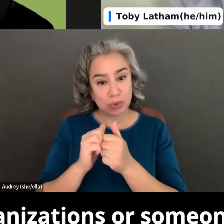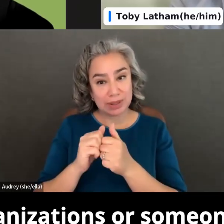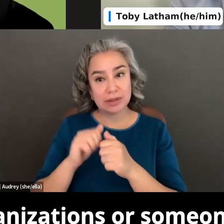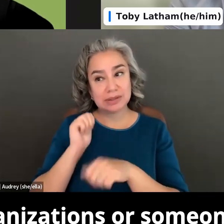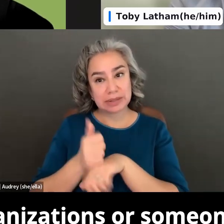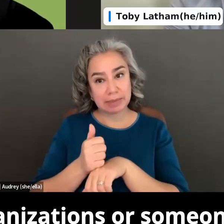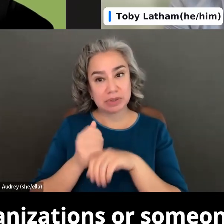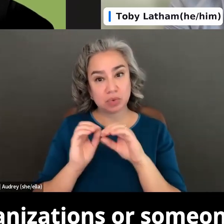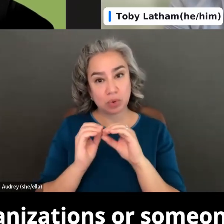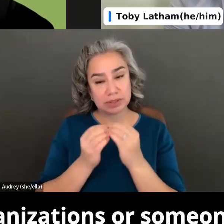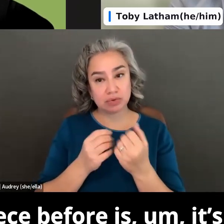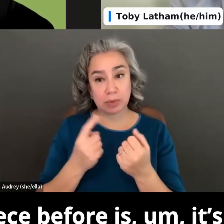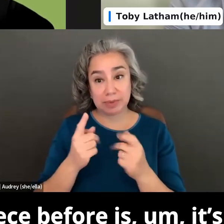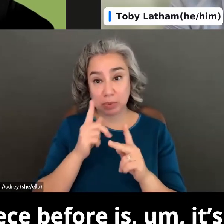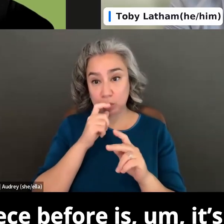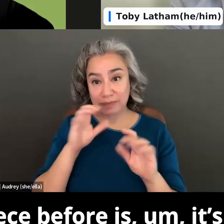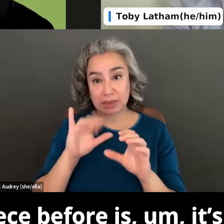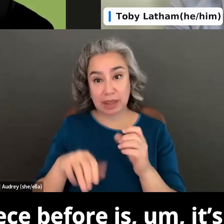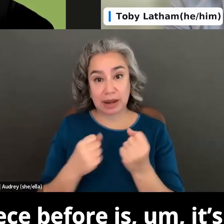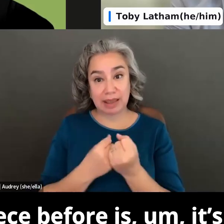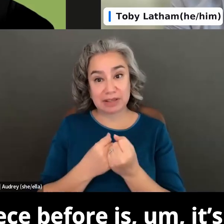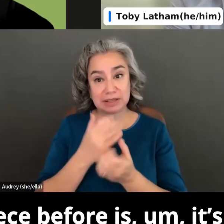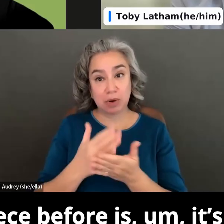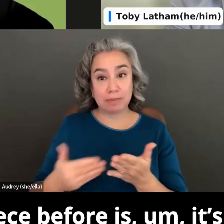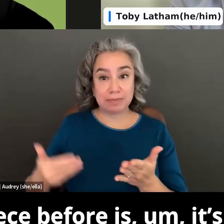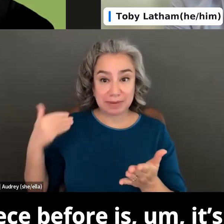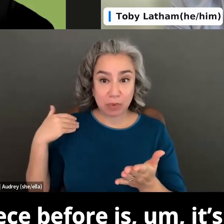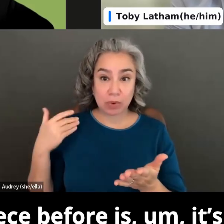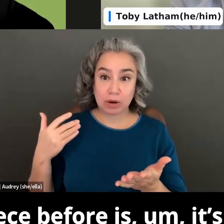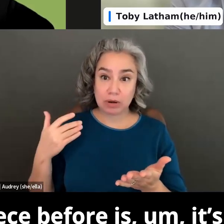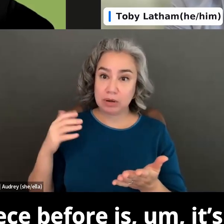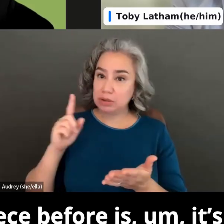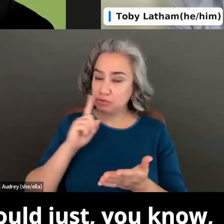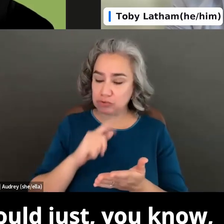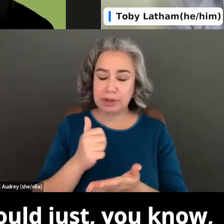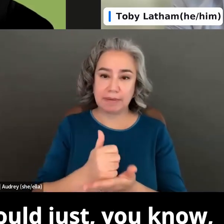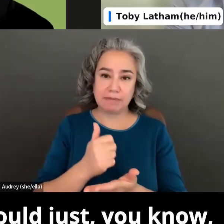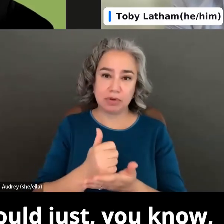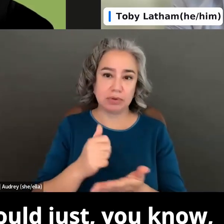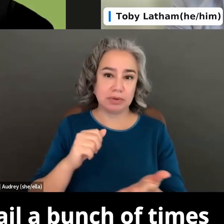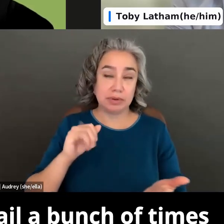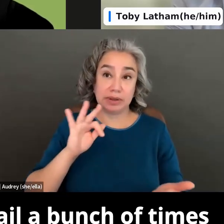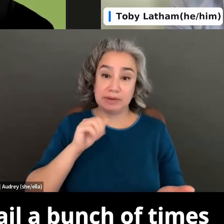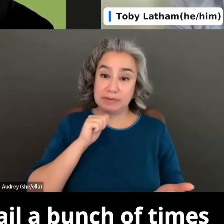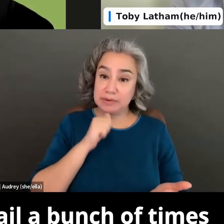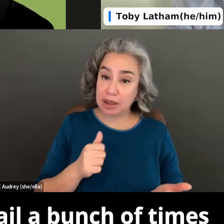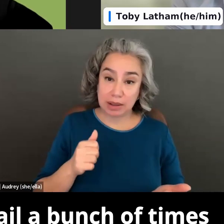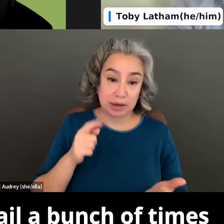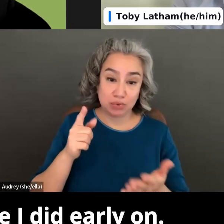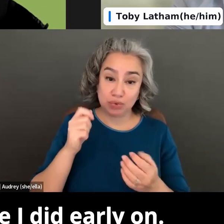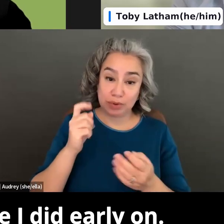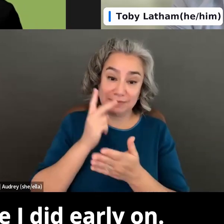who's done the advocacy piece before is helpful. Otherwise, you could just fail a